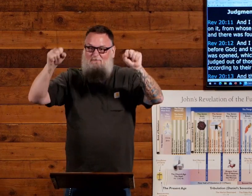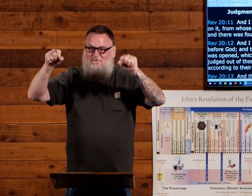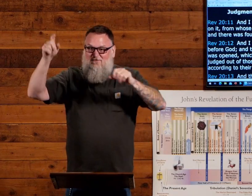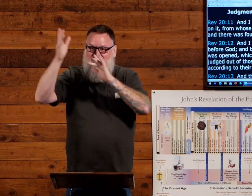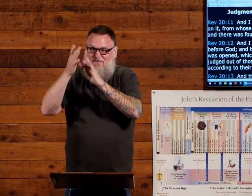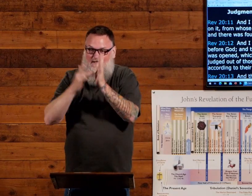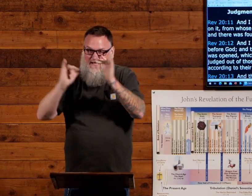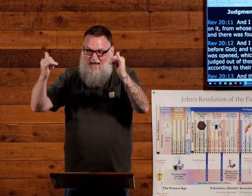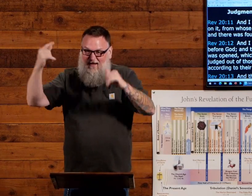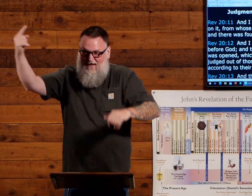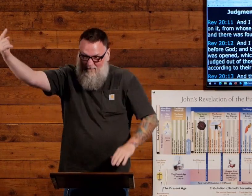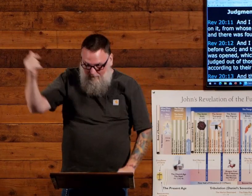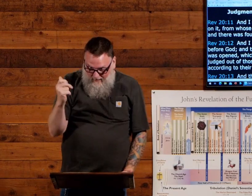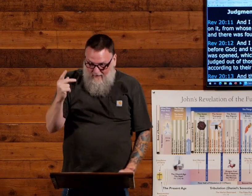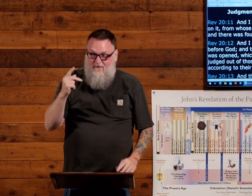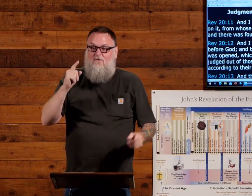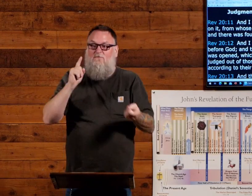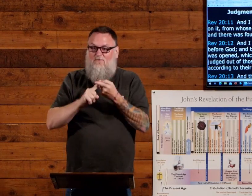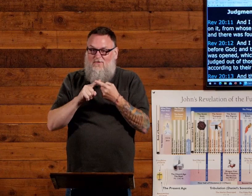he ascended.